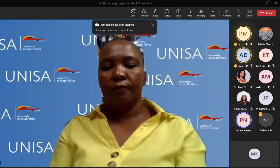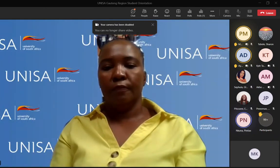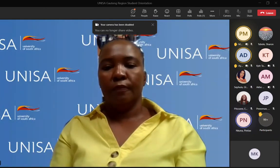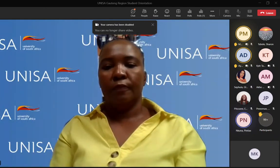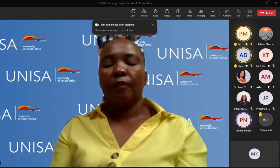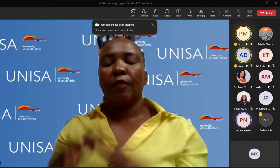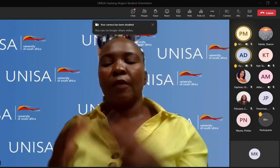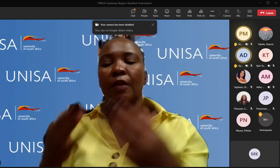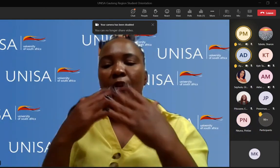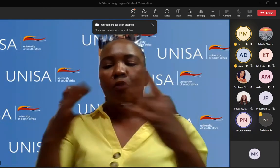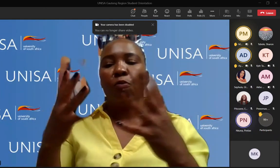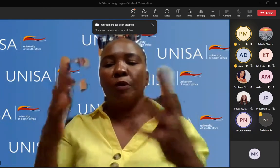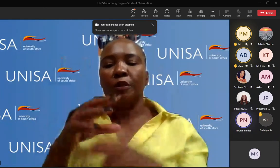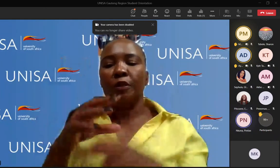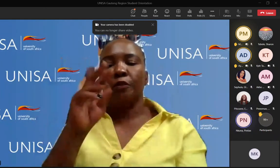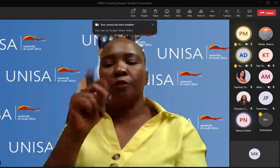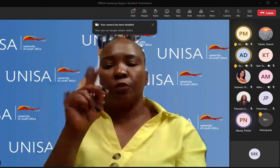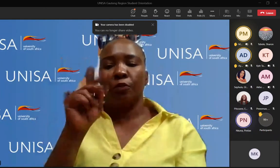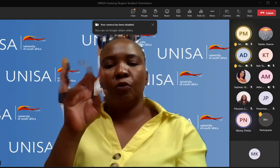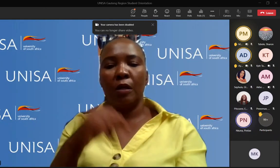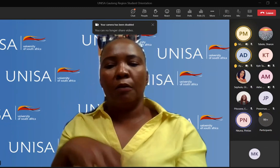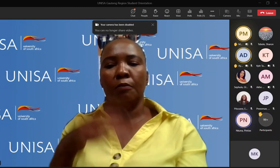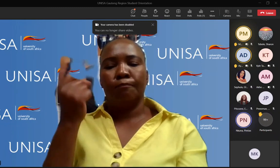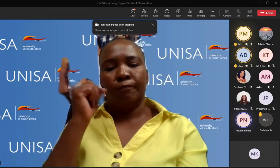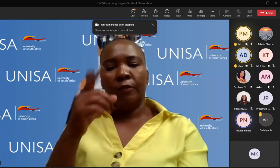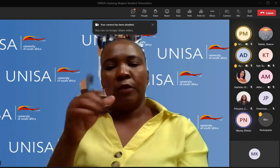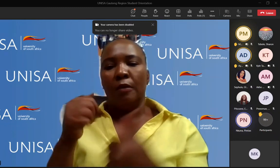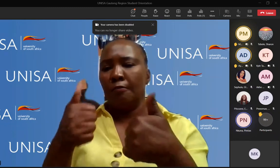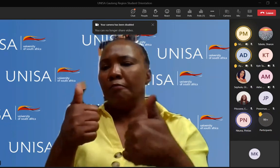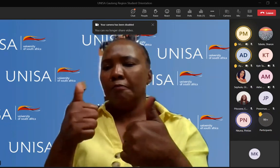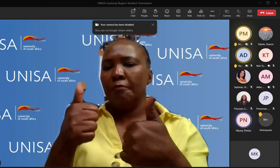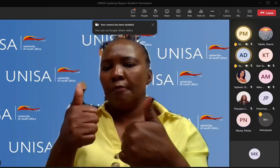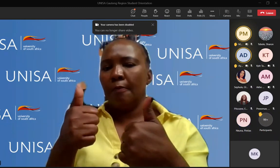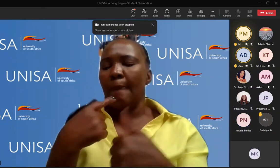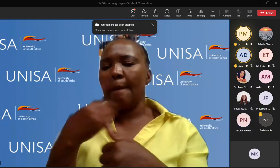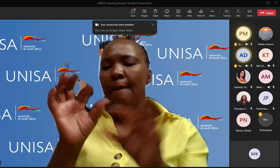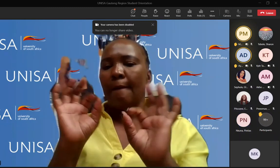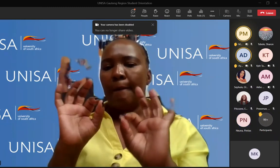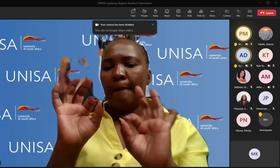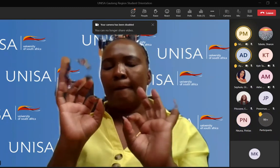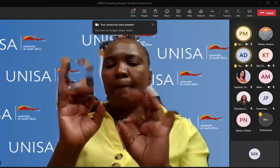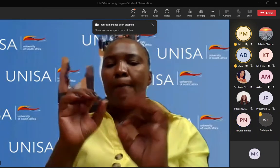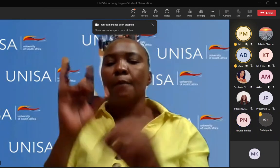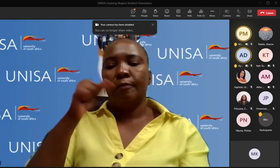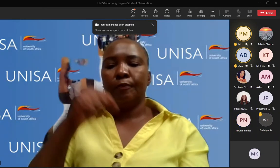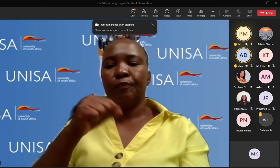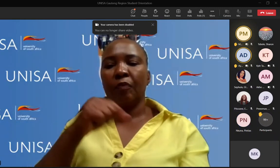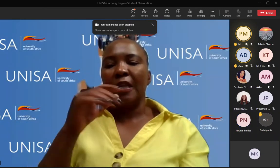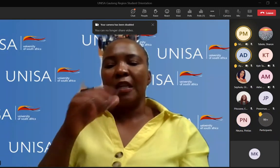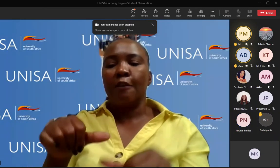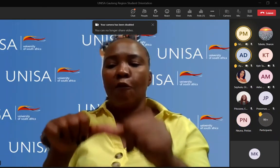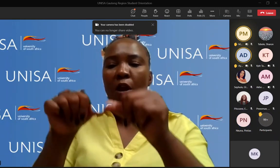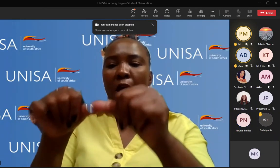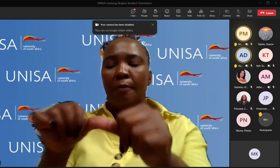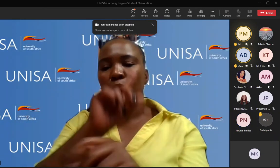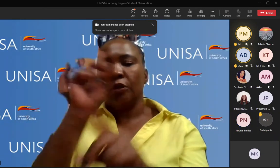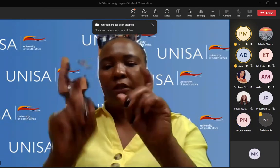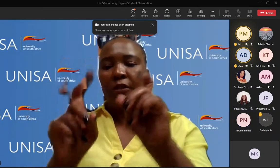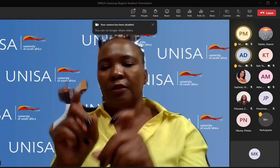are you okay um can you proceed Yes program director this is a follow-up question